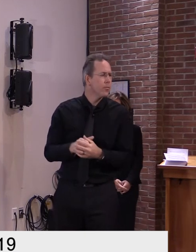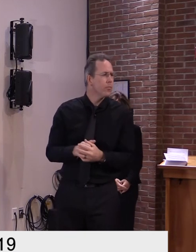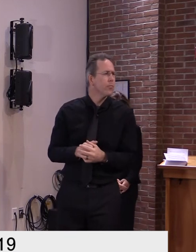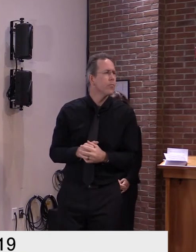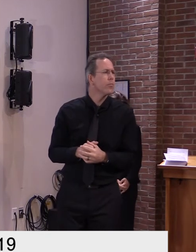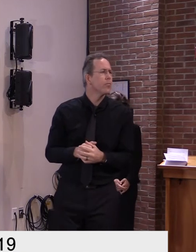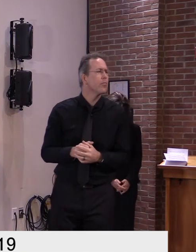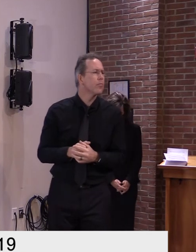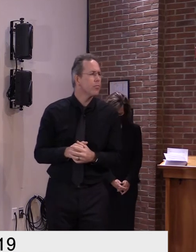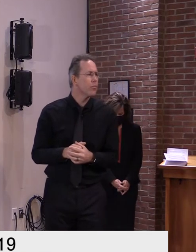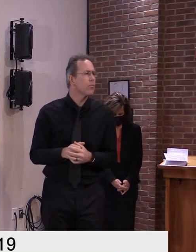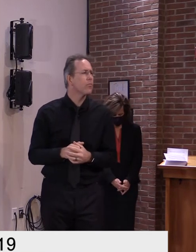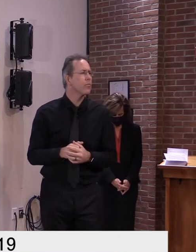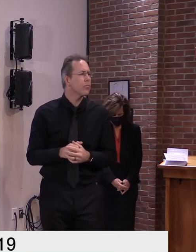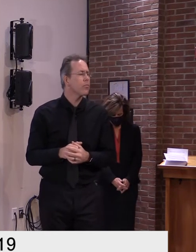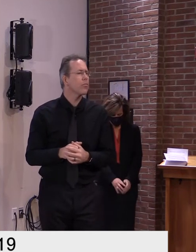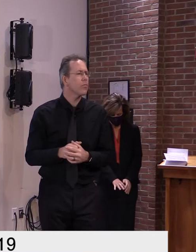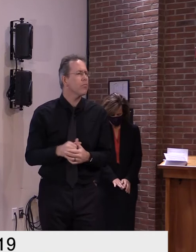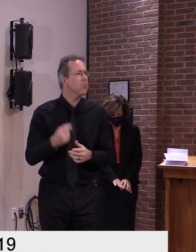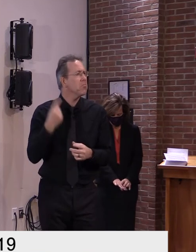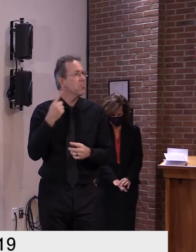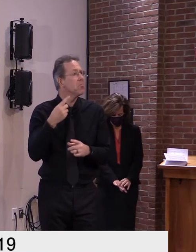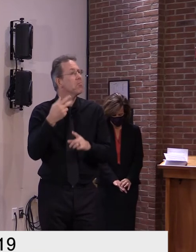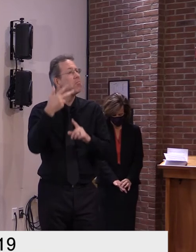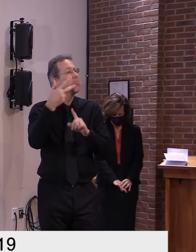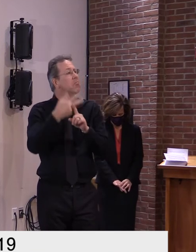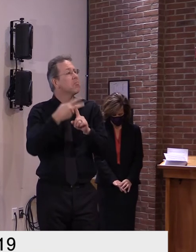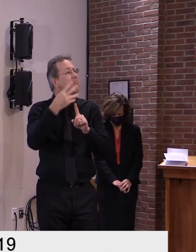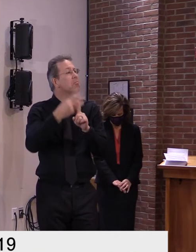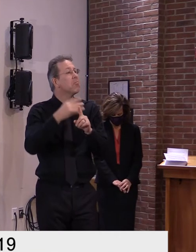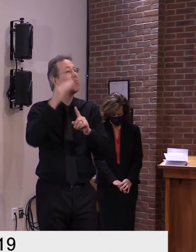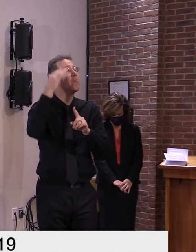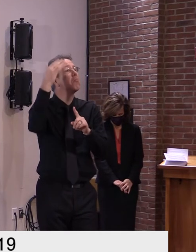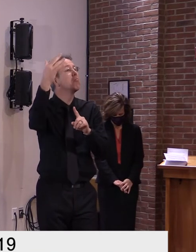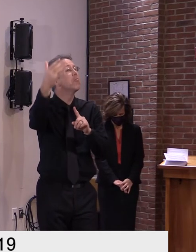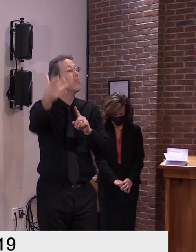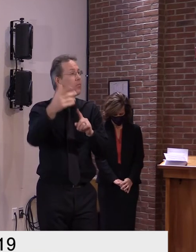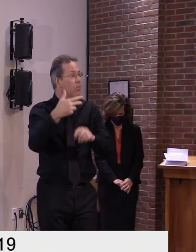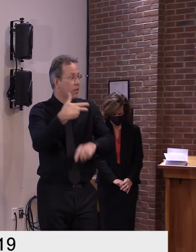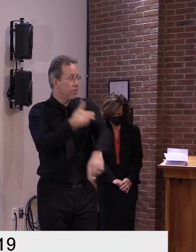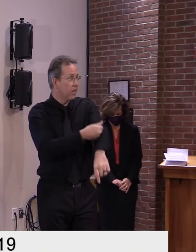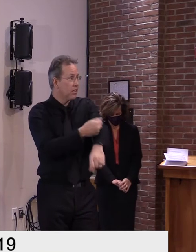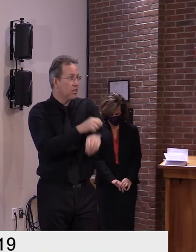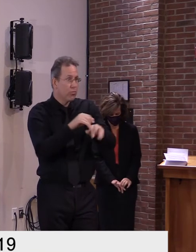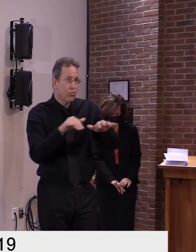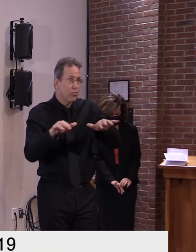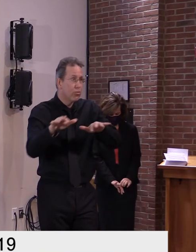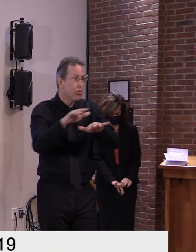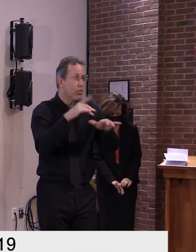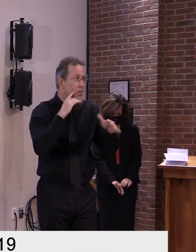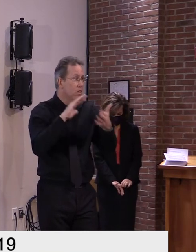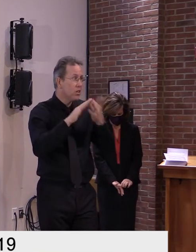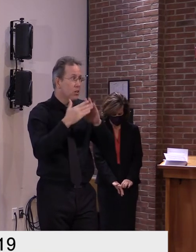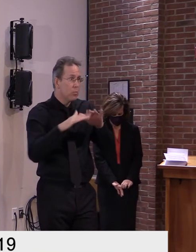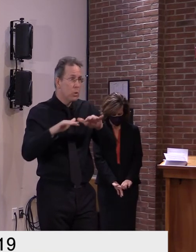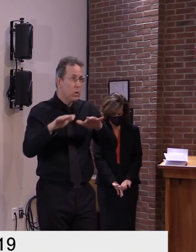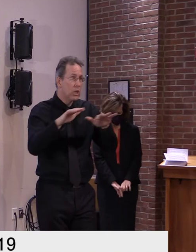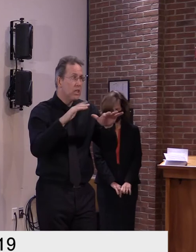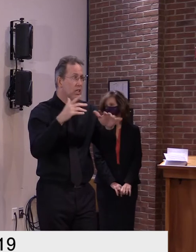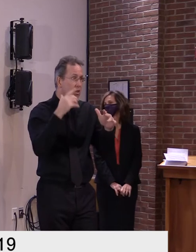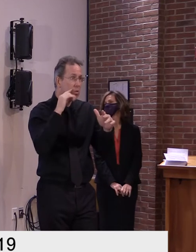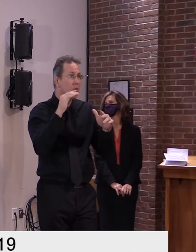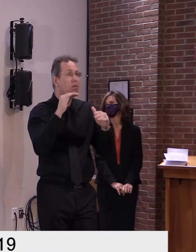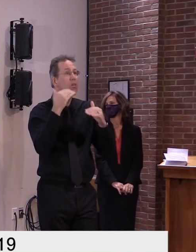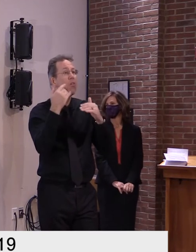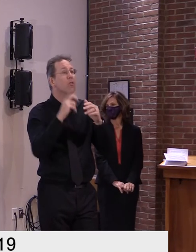rate. Do you think that maybe lifting the travel restrictions will follow that same kind of timeline? Well, I would say, you